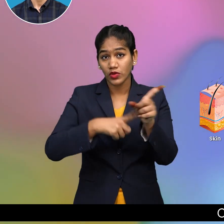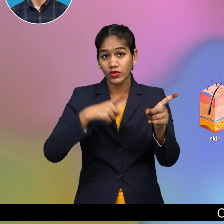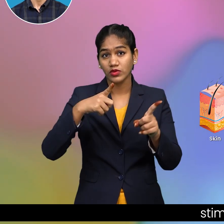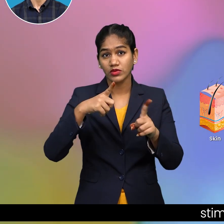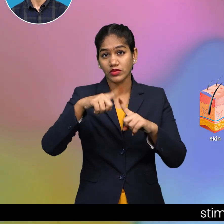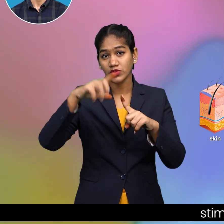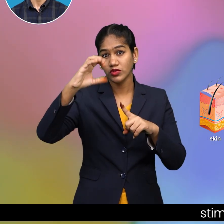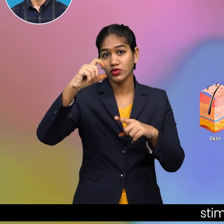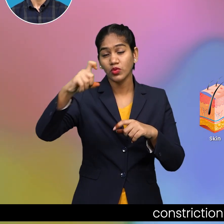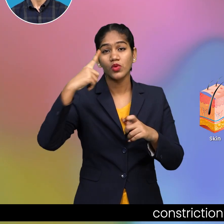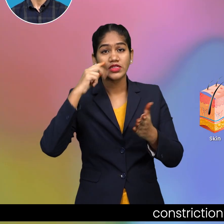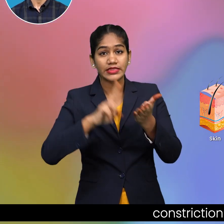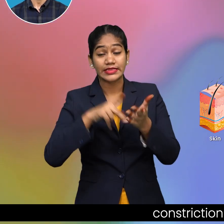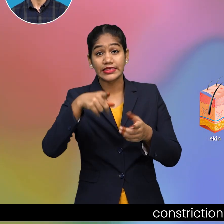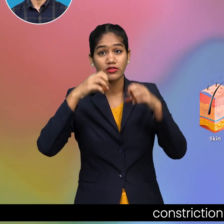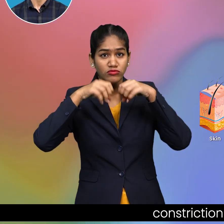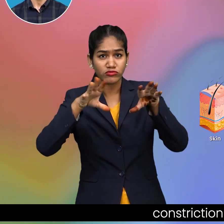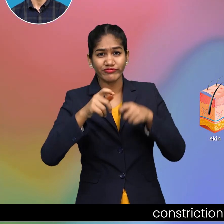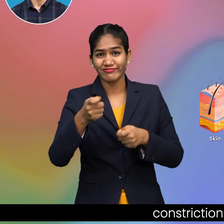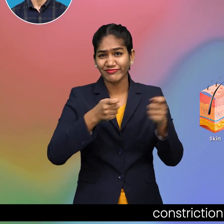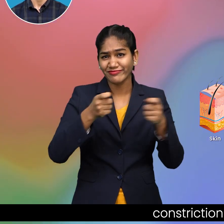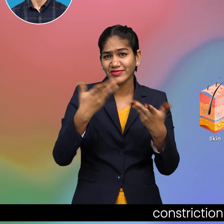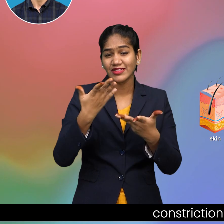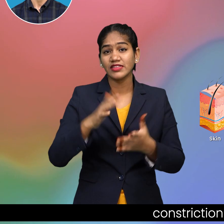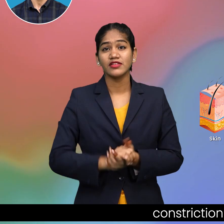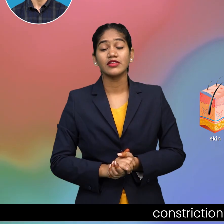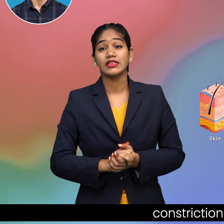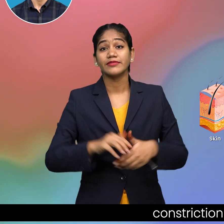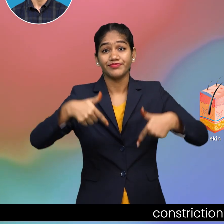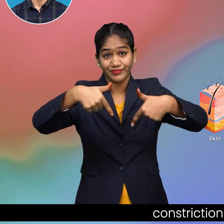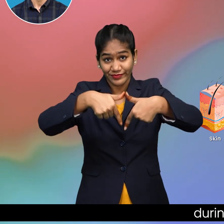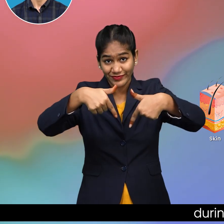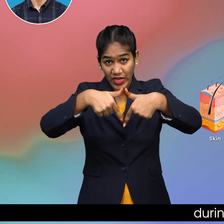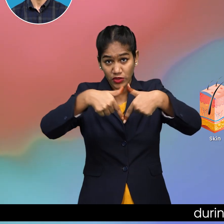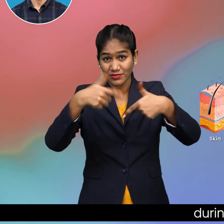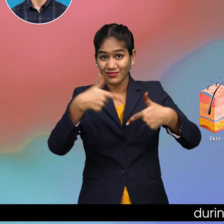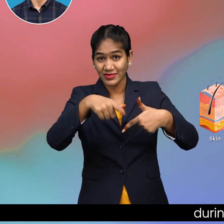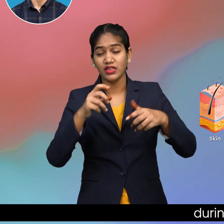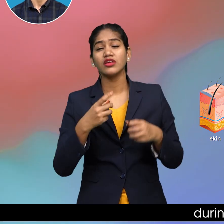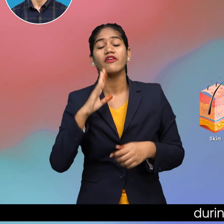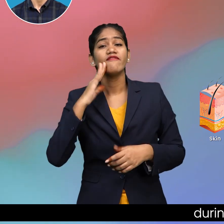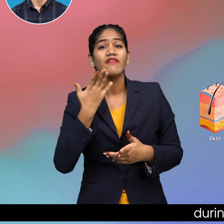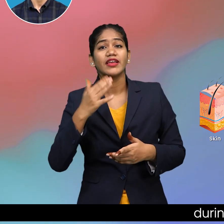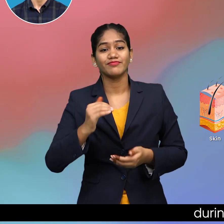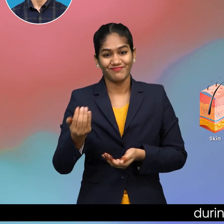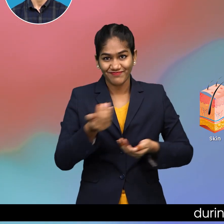Oxytocin stimulates the constriction of uterus muscles during childbirth.